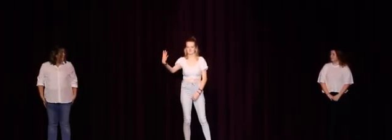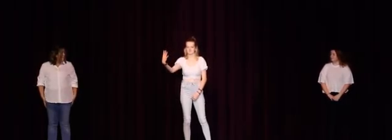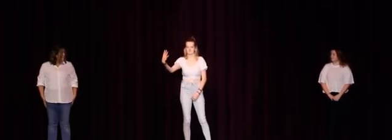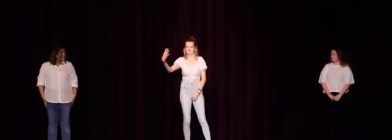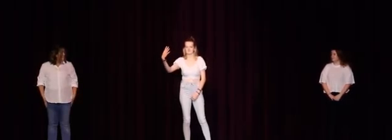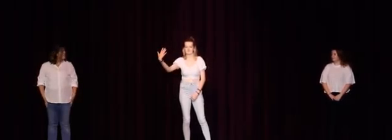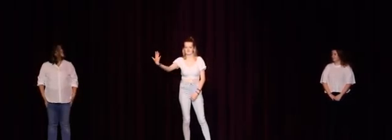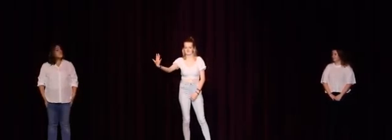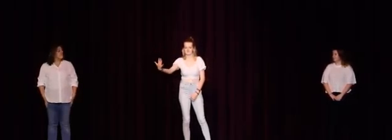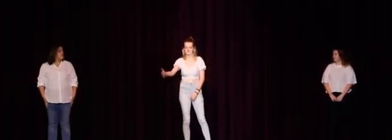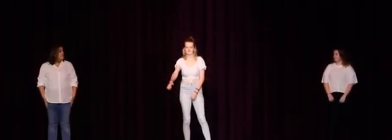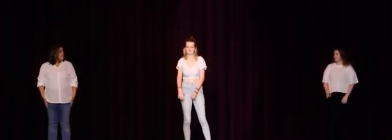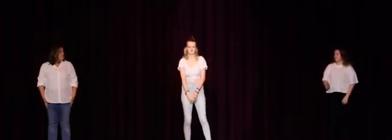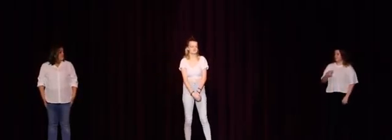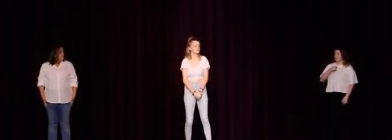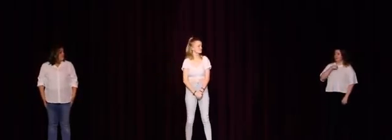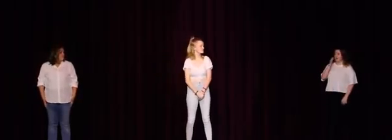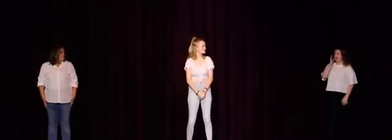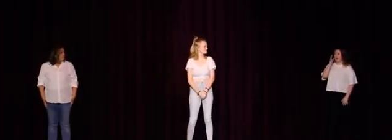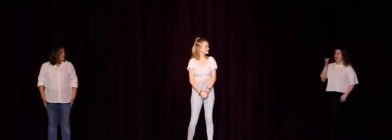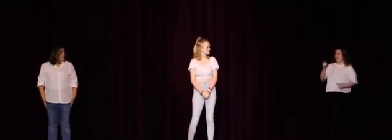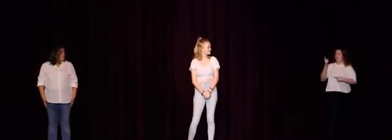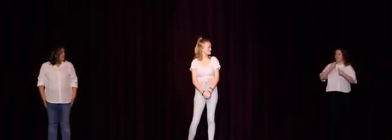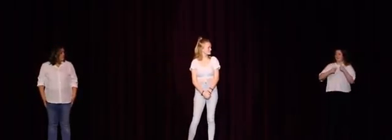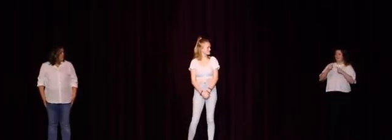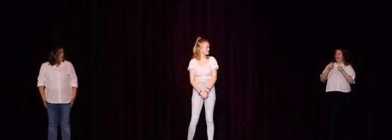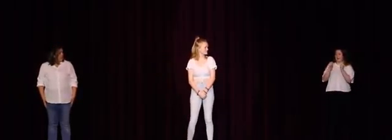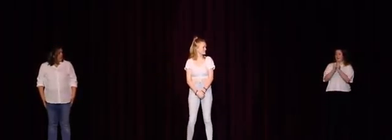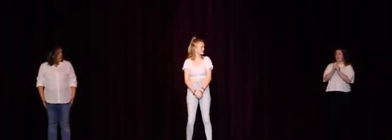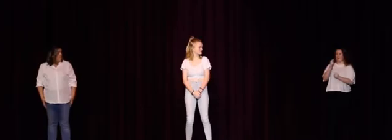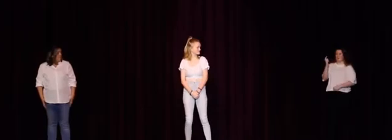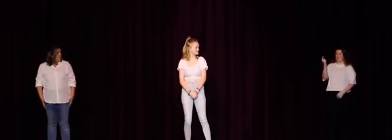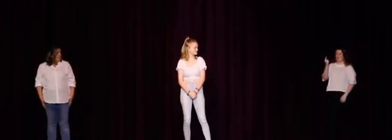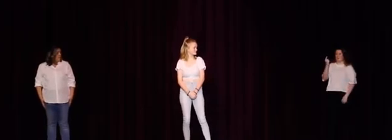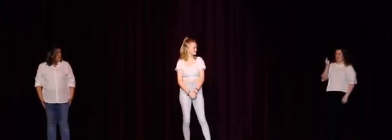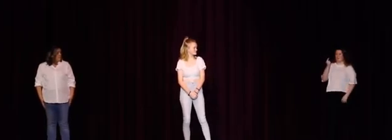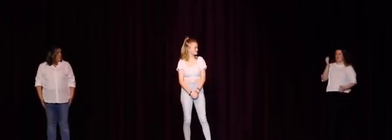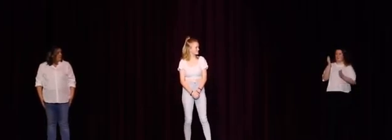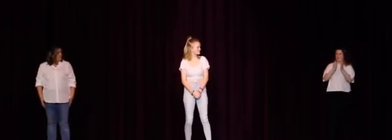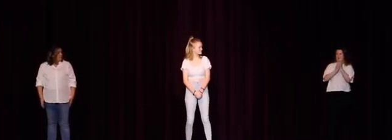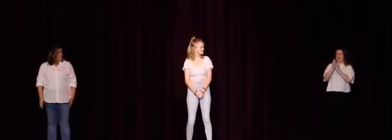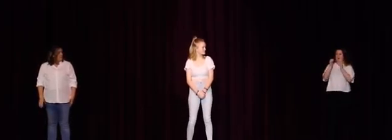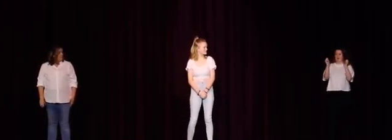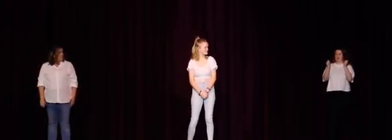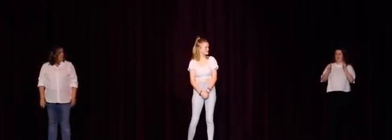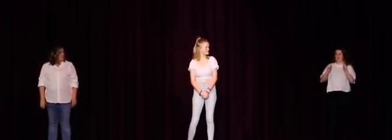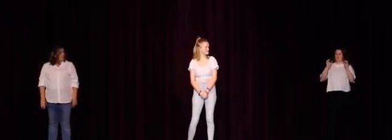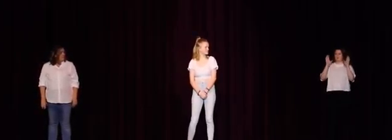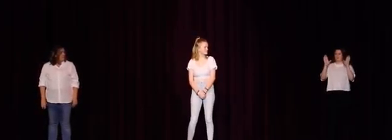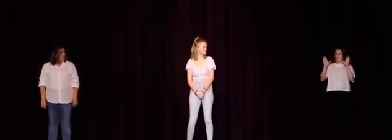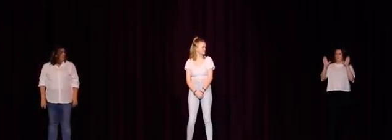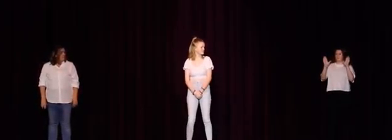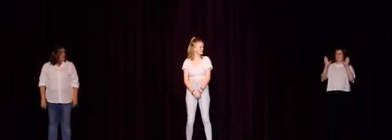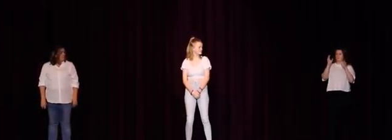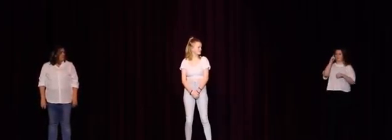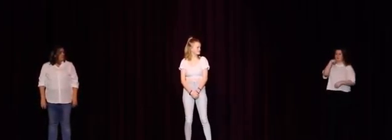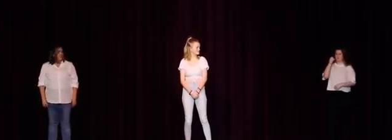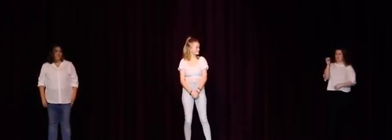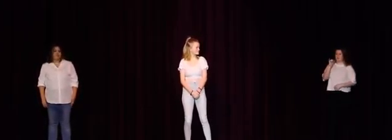4, and 5. And I will be signing my verse using only the open B handshape. That looks